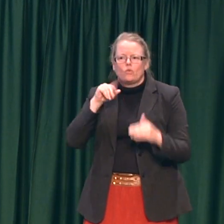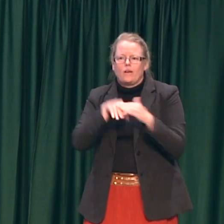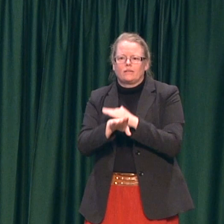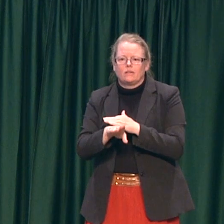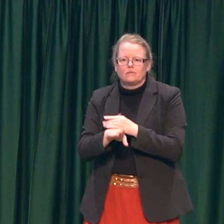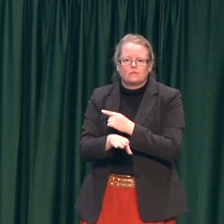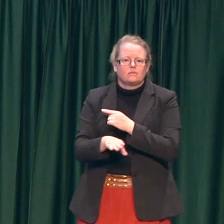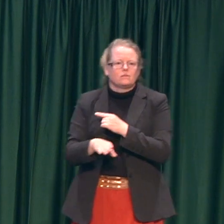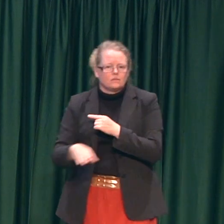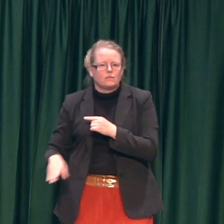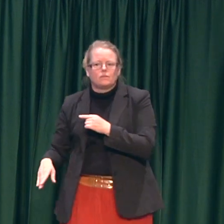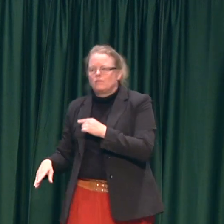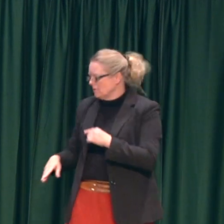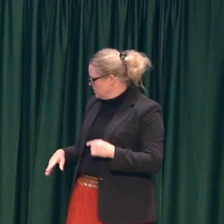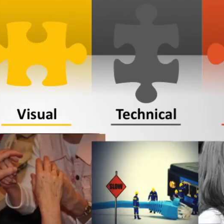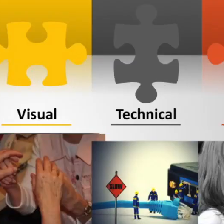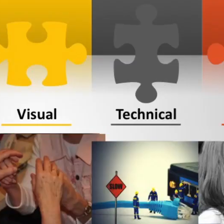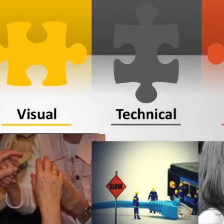In talking about access, this provides